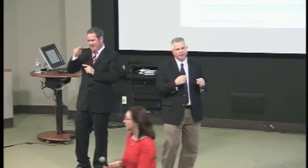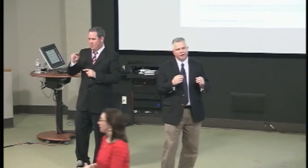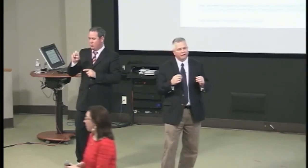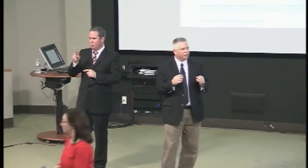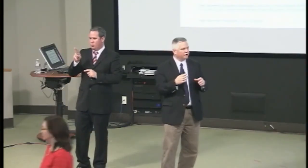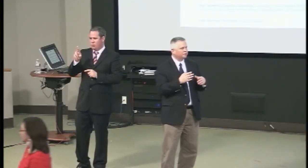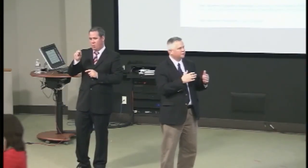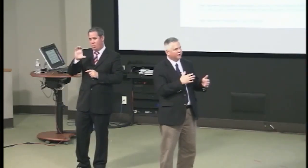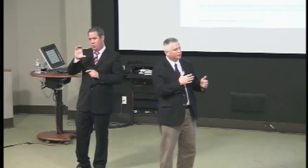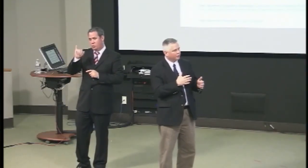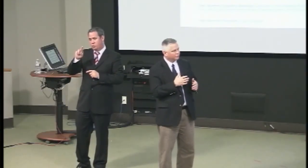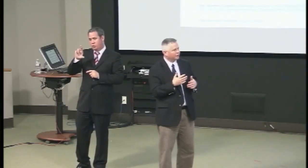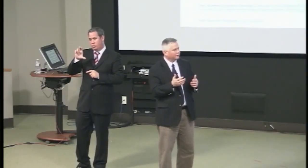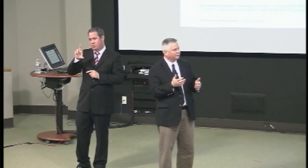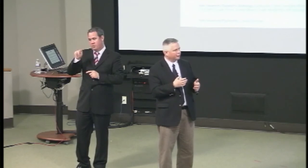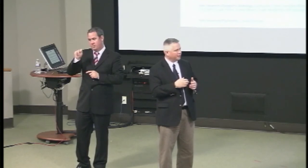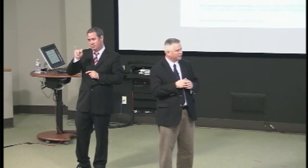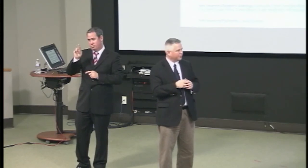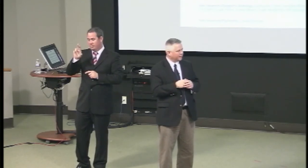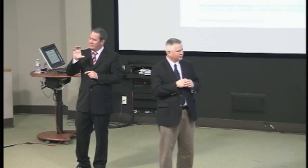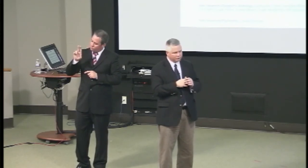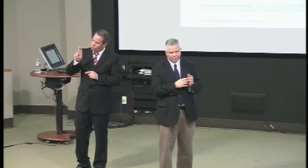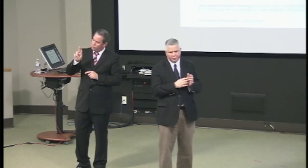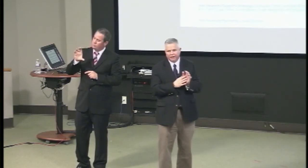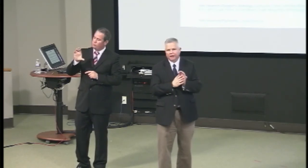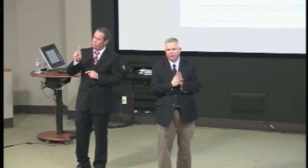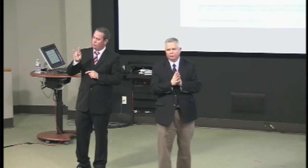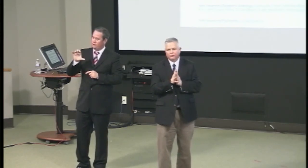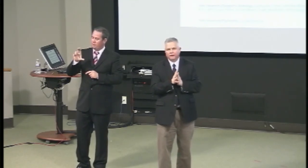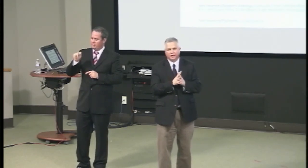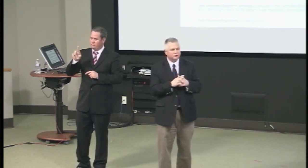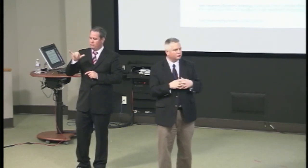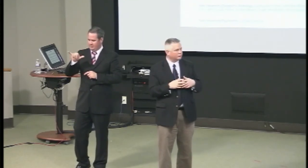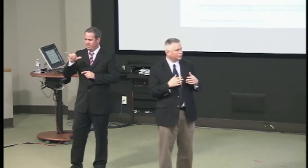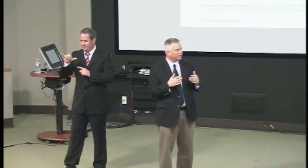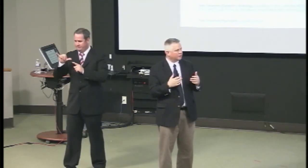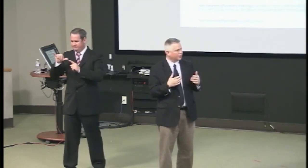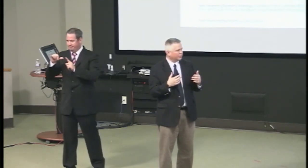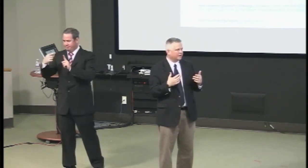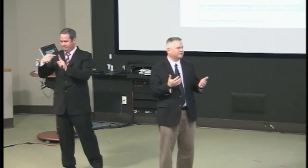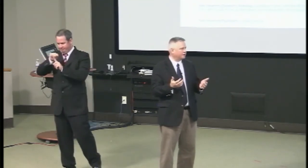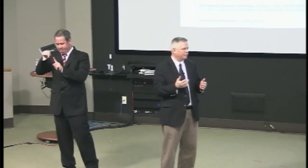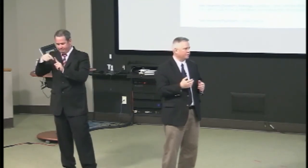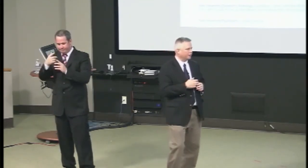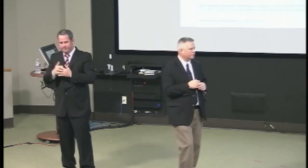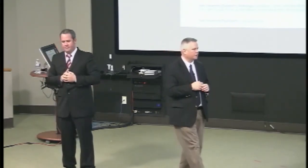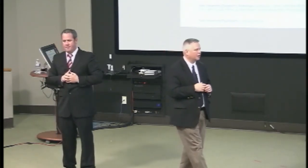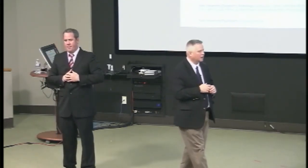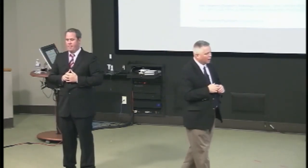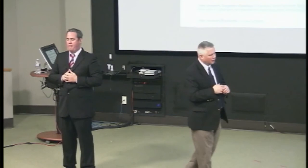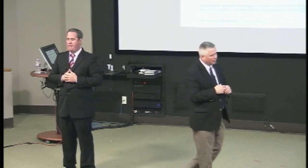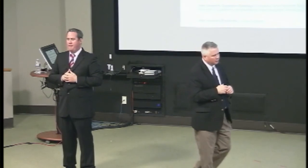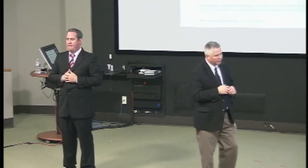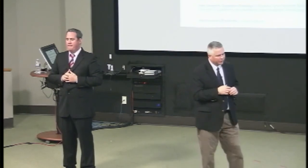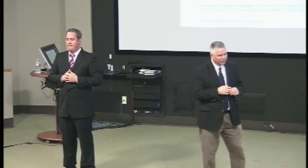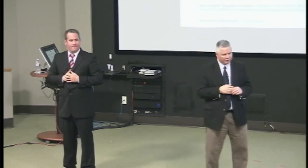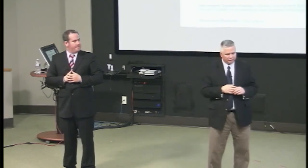in the area of what used to be called critical periods and now seems to be morphing into sensitive periods.